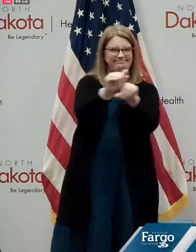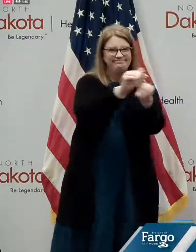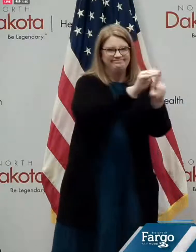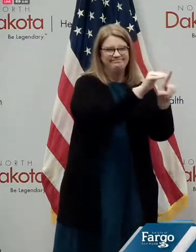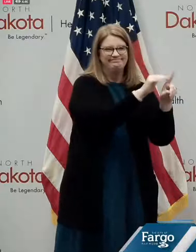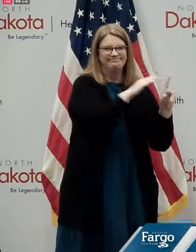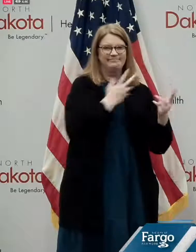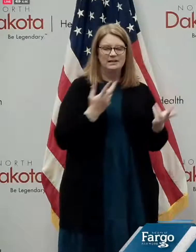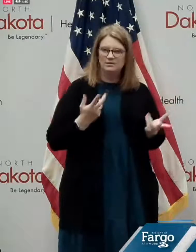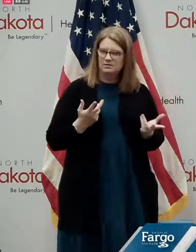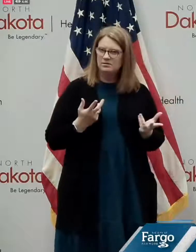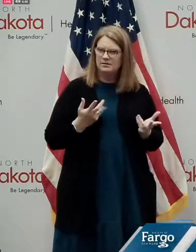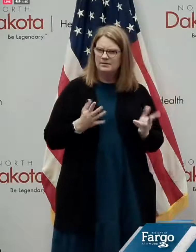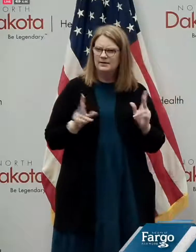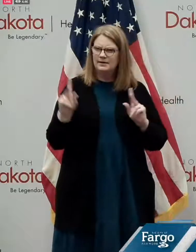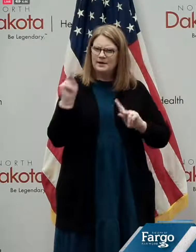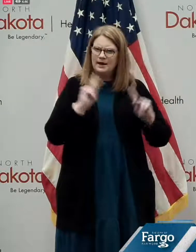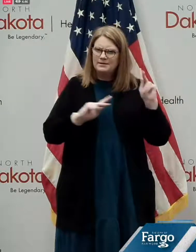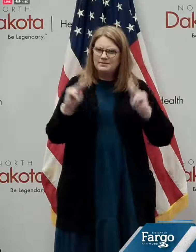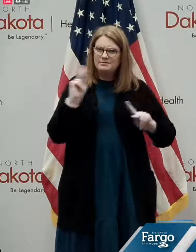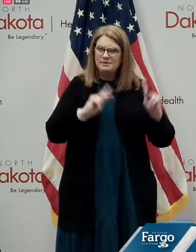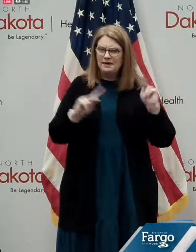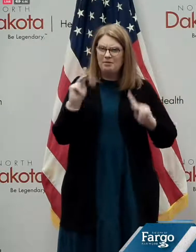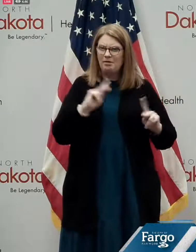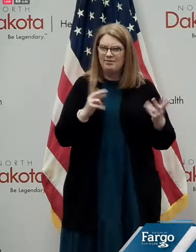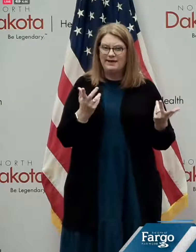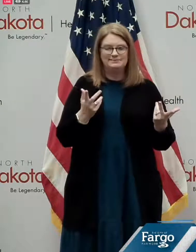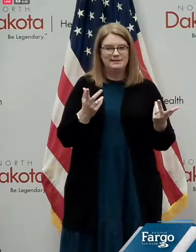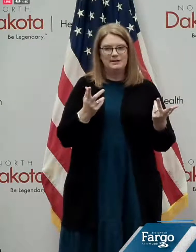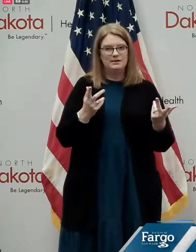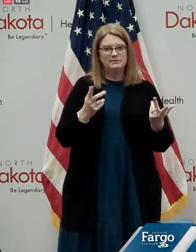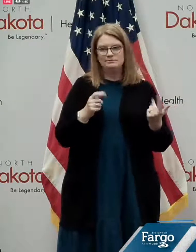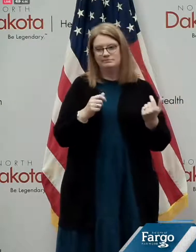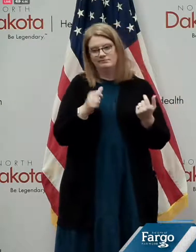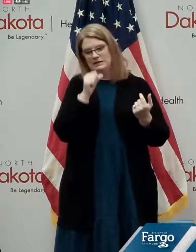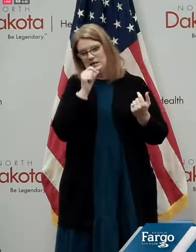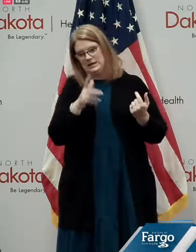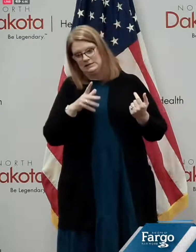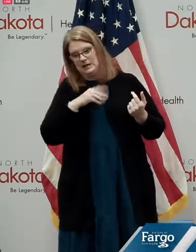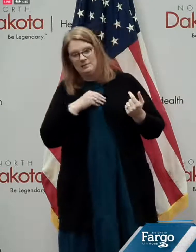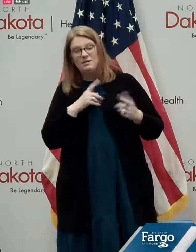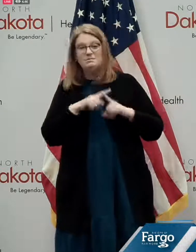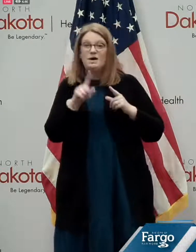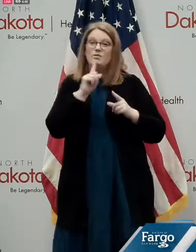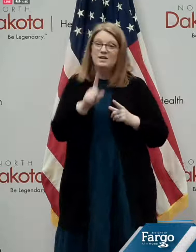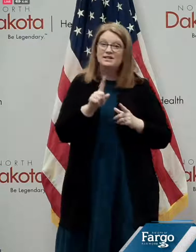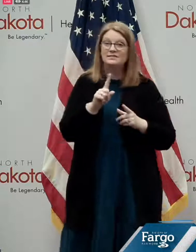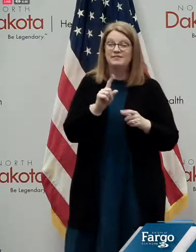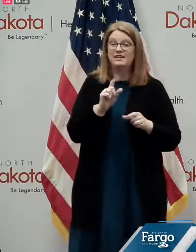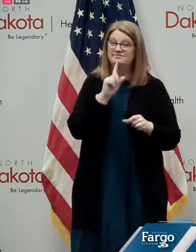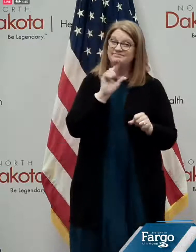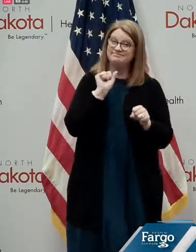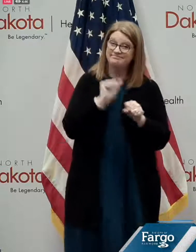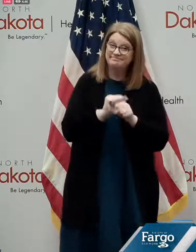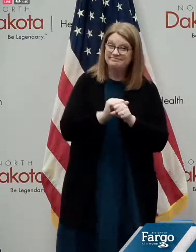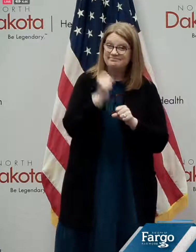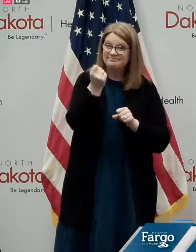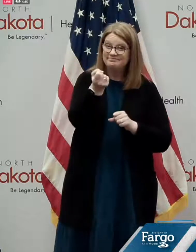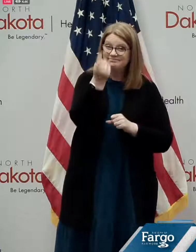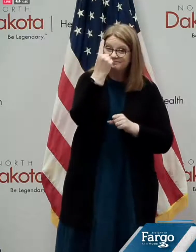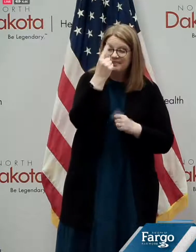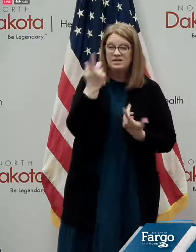folks that we may not be reaching with this messaging today, to have everybody understand that if you want to, as the president says,